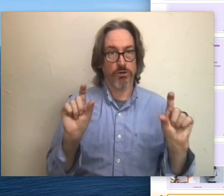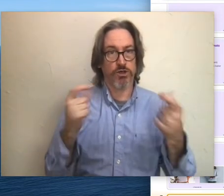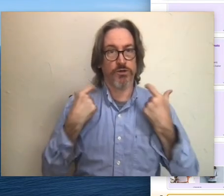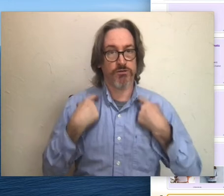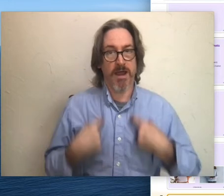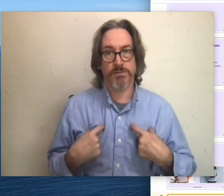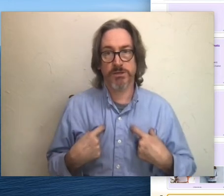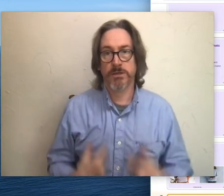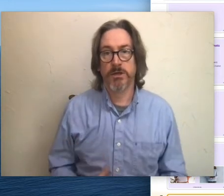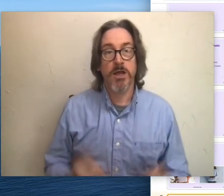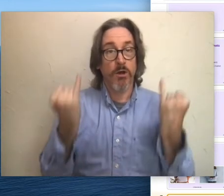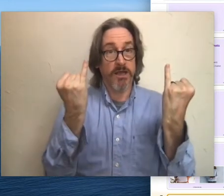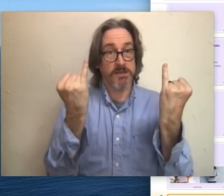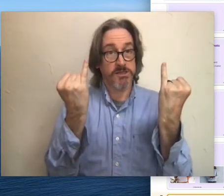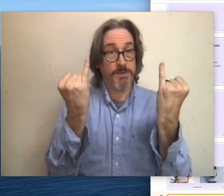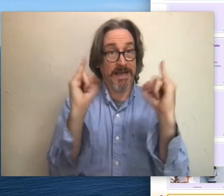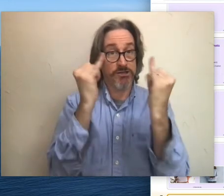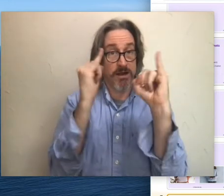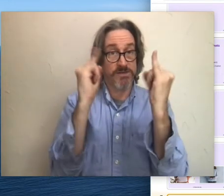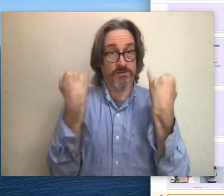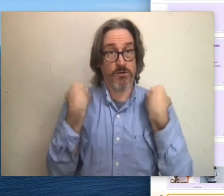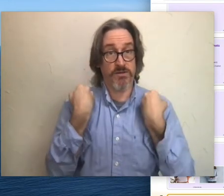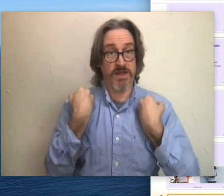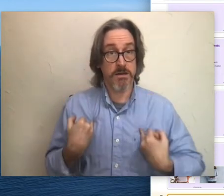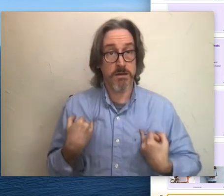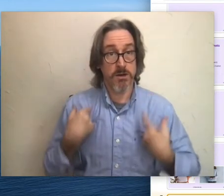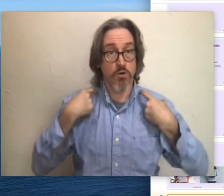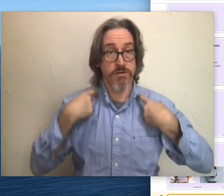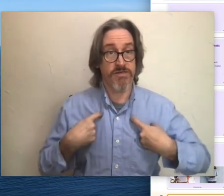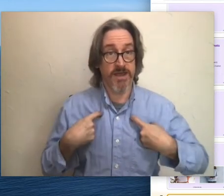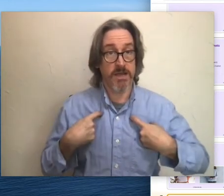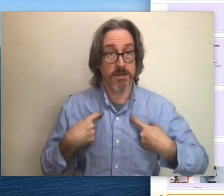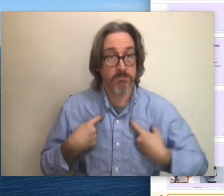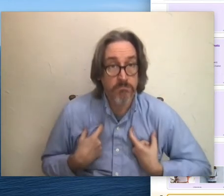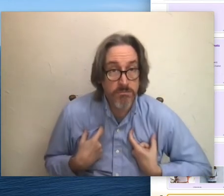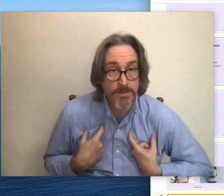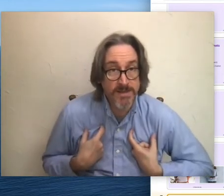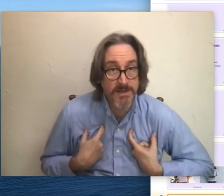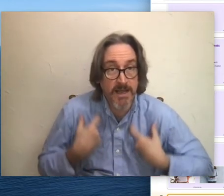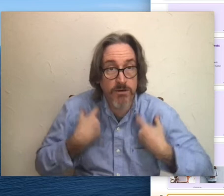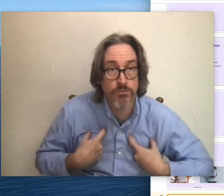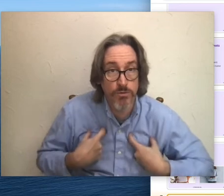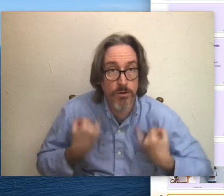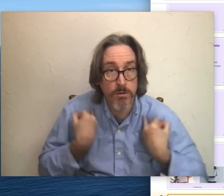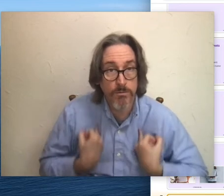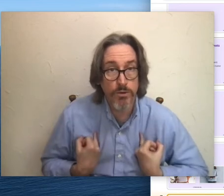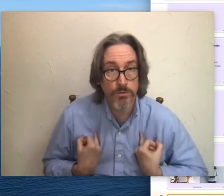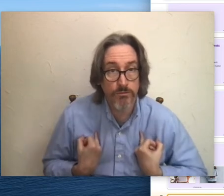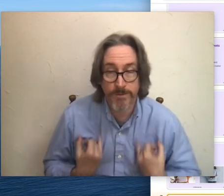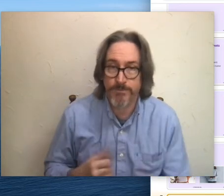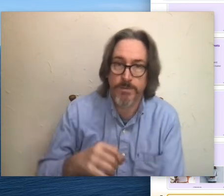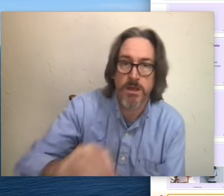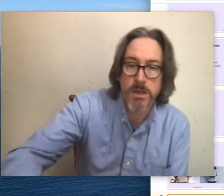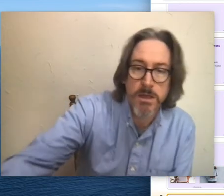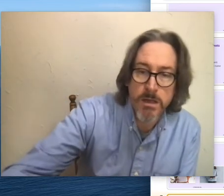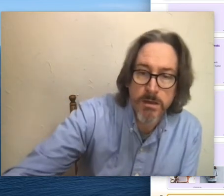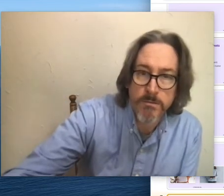Straps, we'll show the straps. Spaghetti straps, if they're thin or thick, depends on the hand. Poop, poop, right?